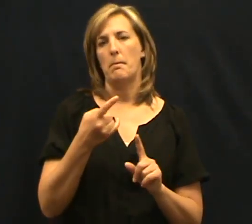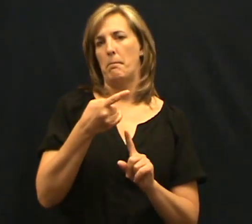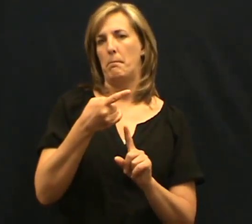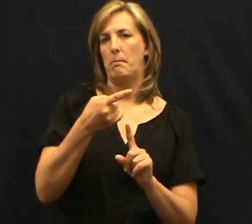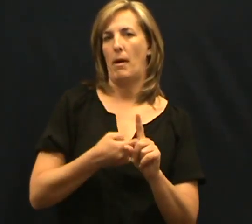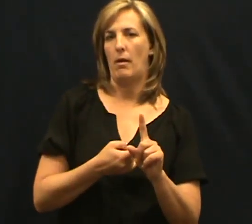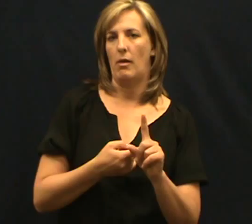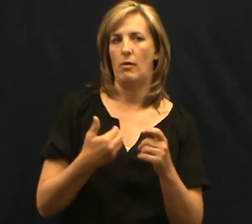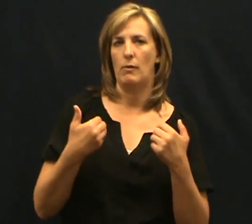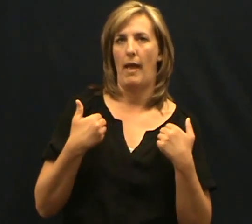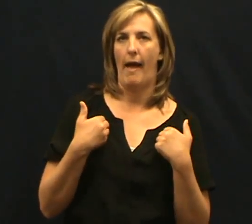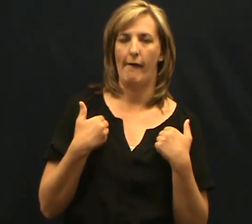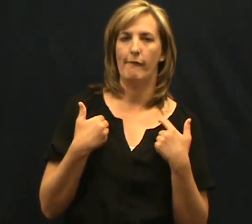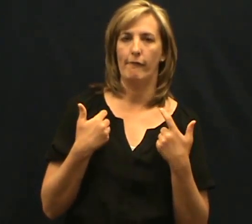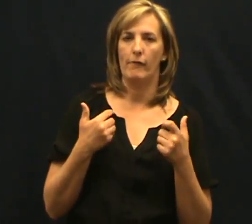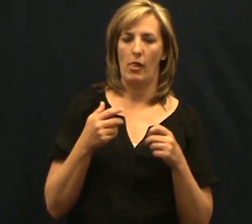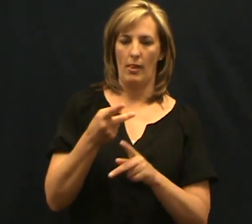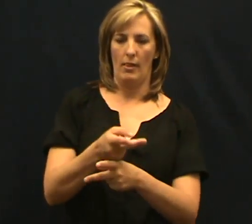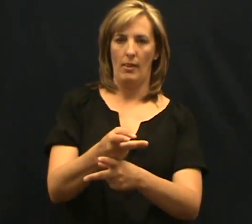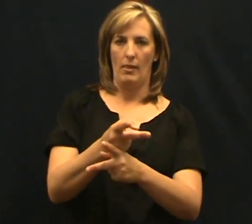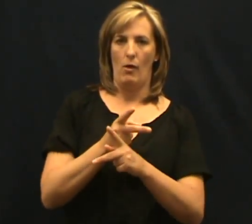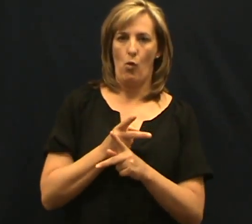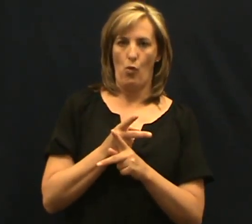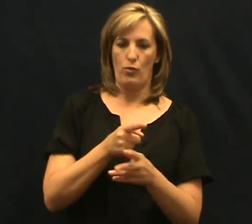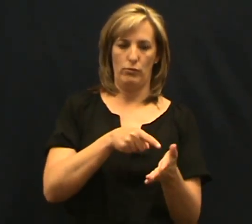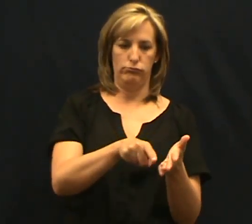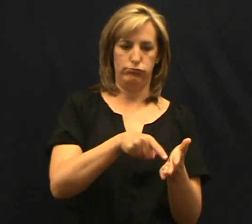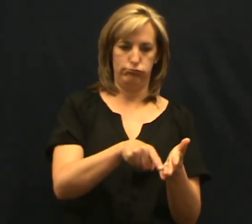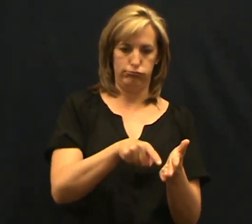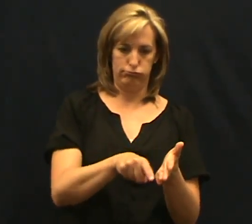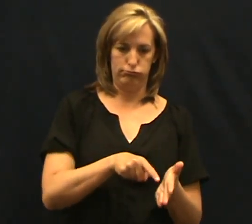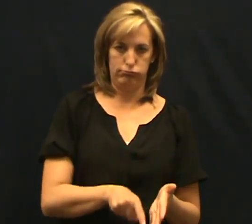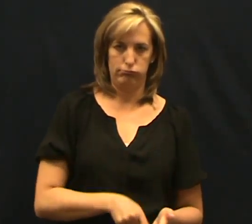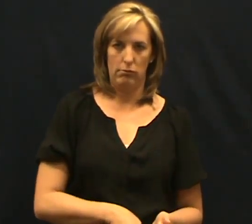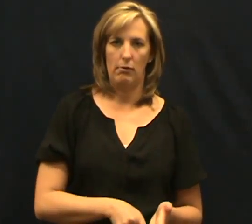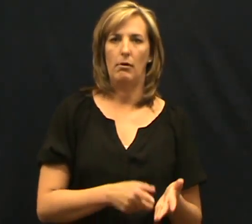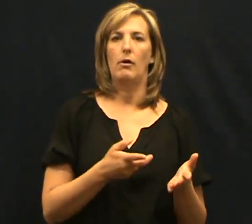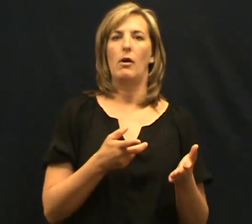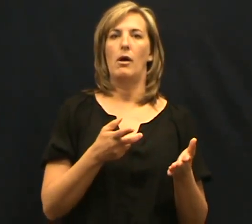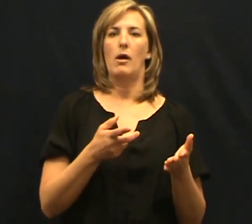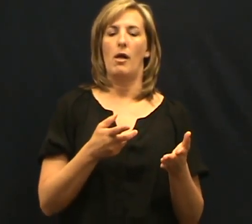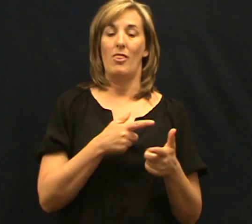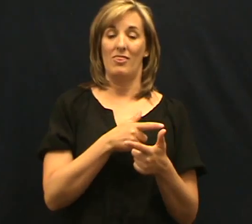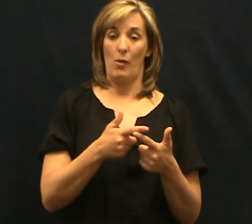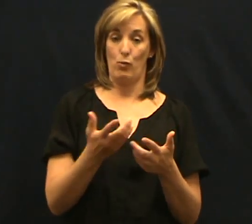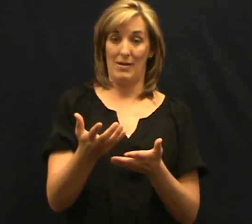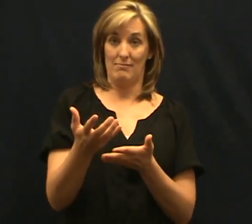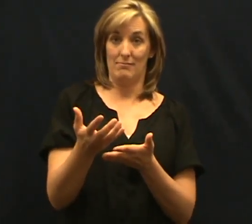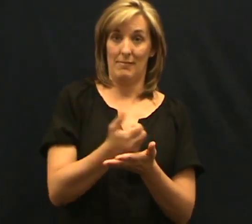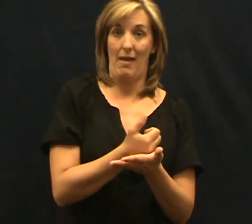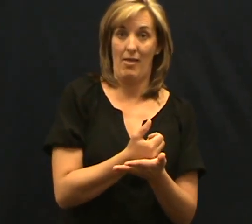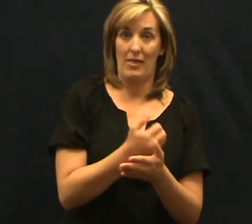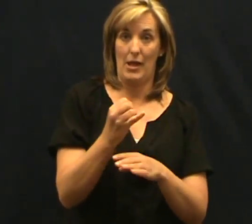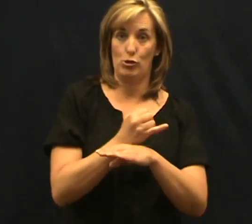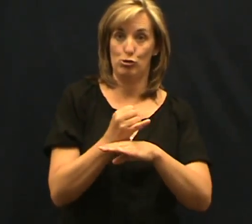this outstanding loan we've made to somebody and where we've earned interest. At the end of the month, we would have to record that